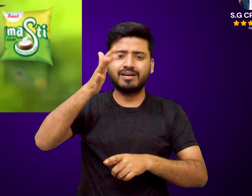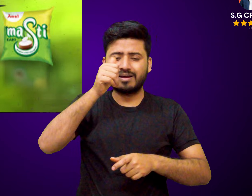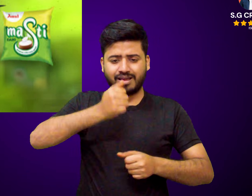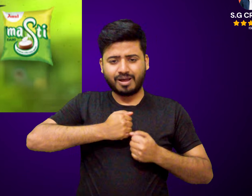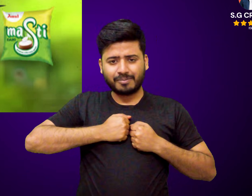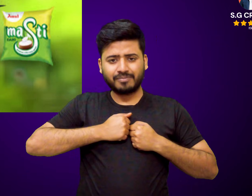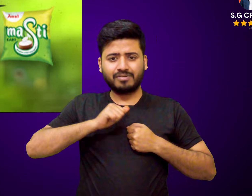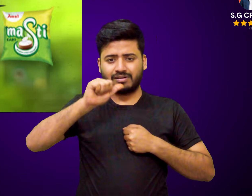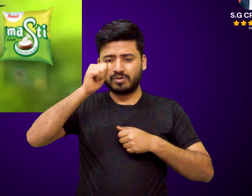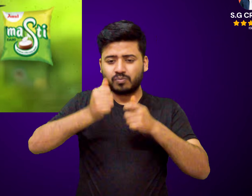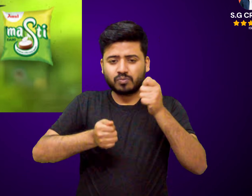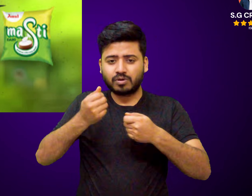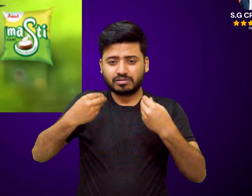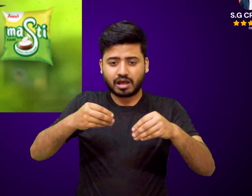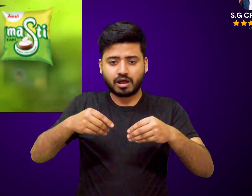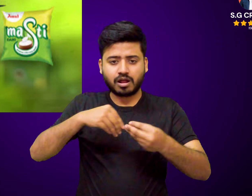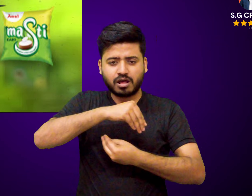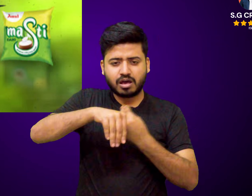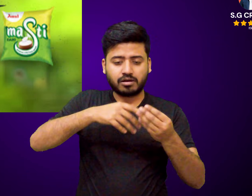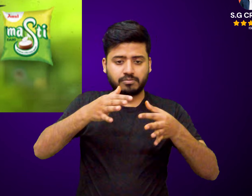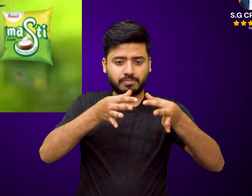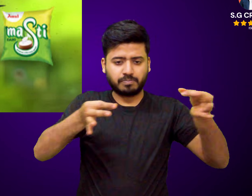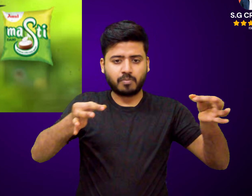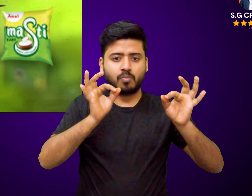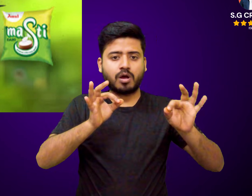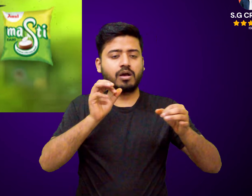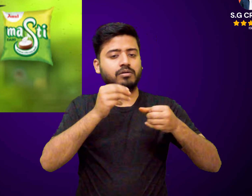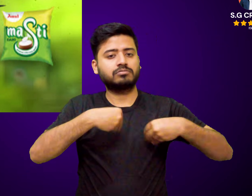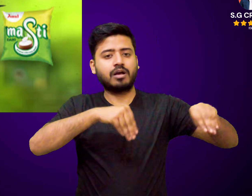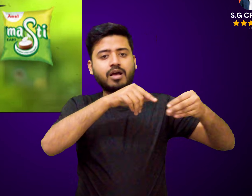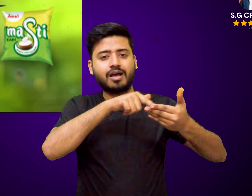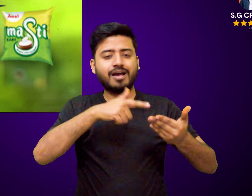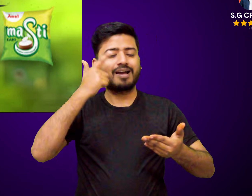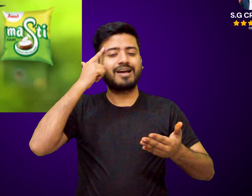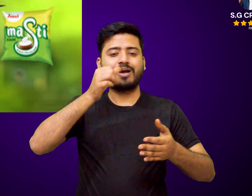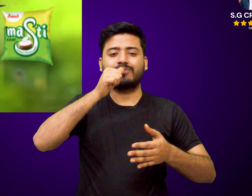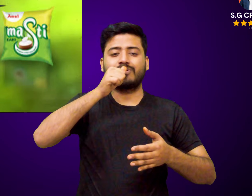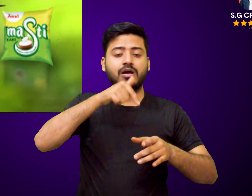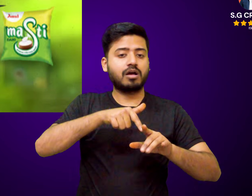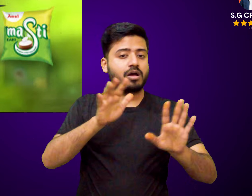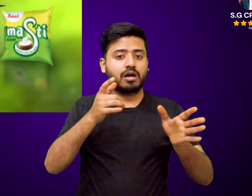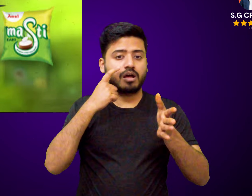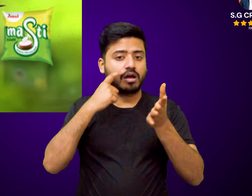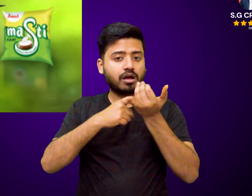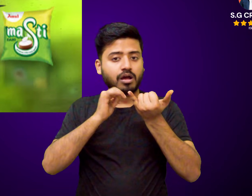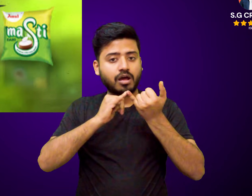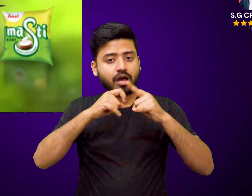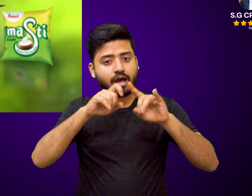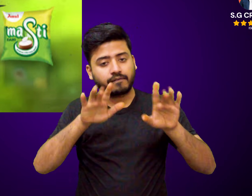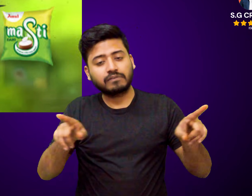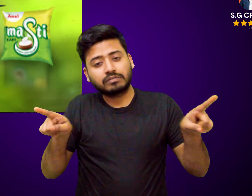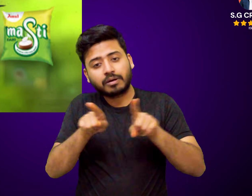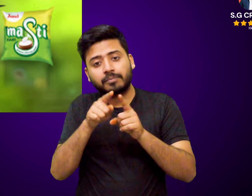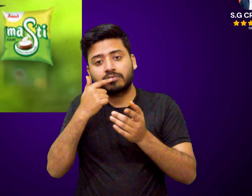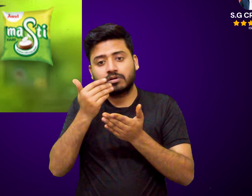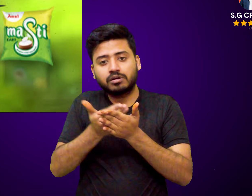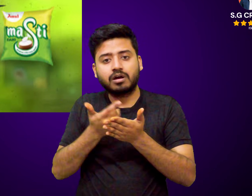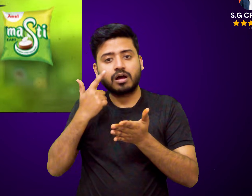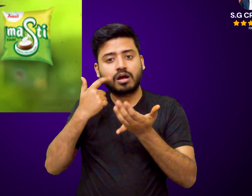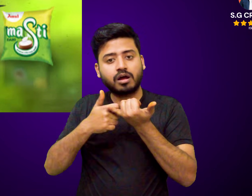water, powder, or harmful preservatives/chemicals. They use plant-based emulsifiers in products like ice cream,